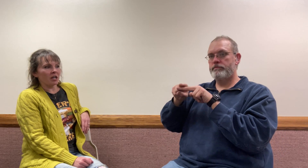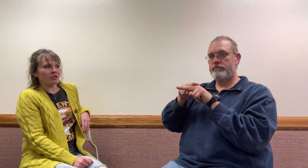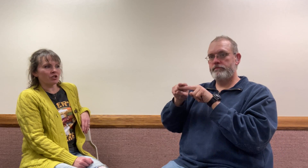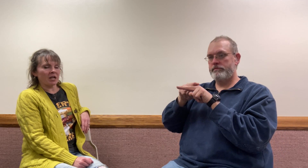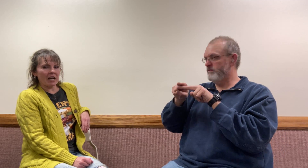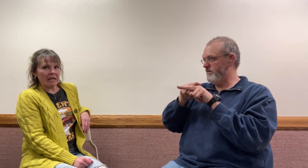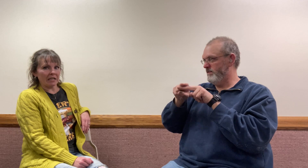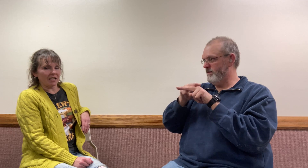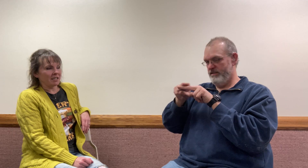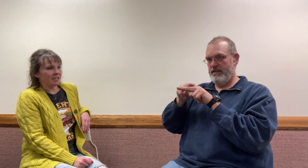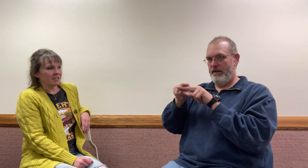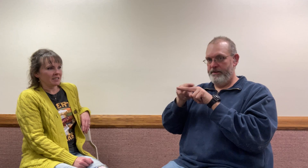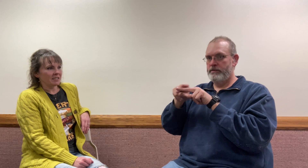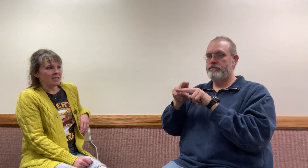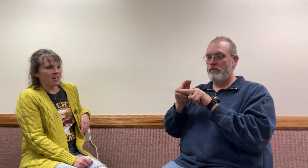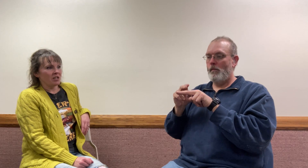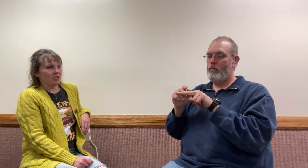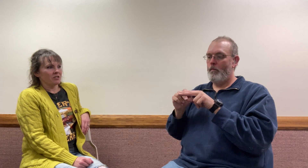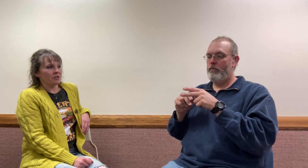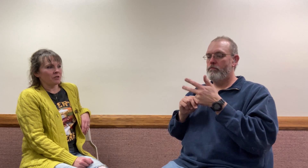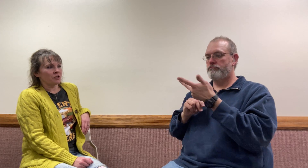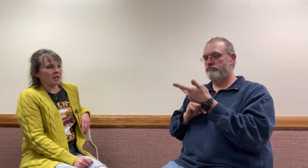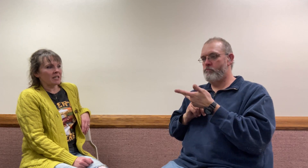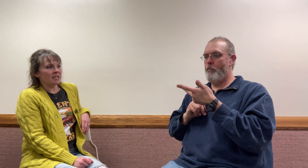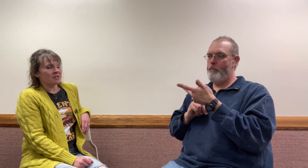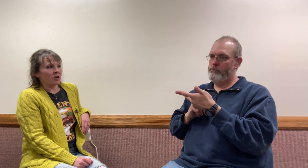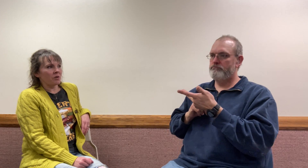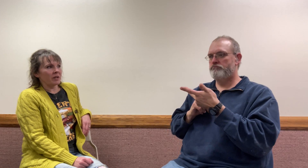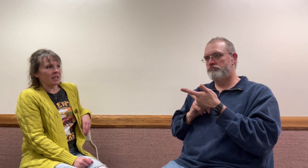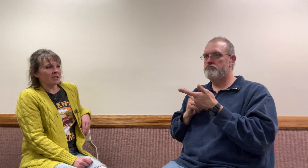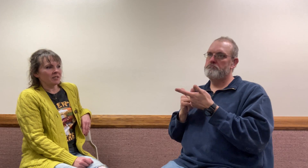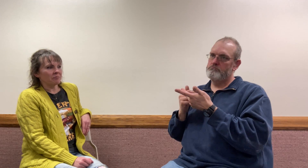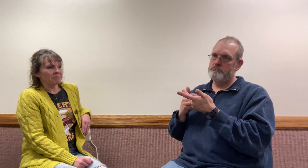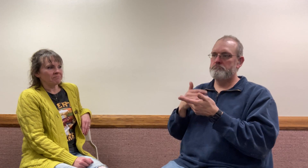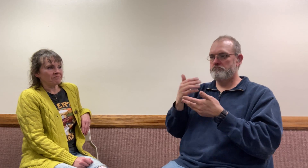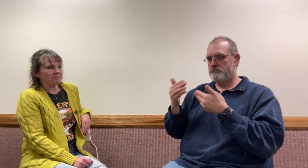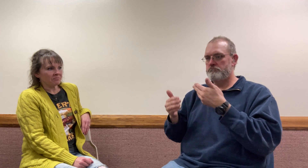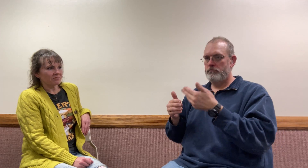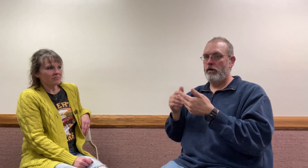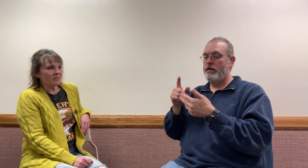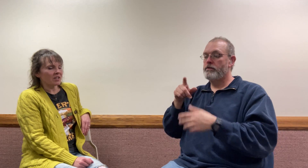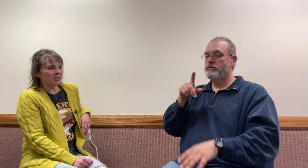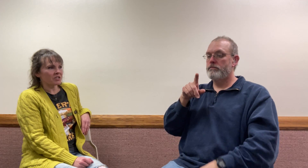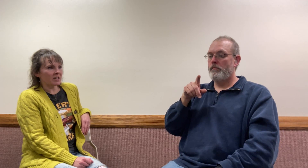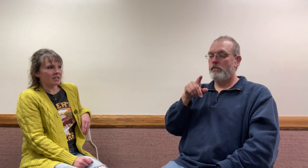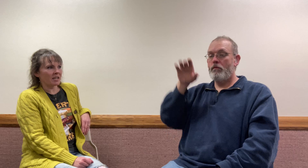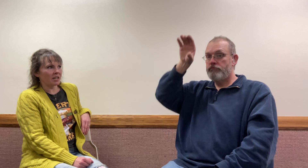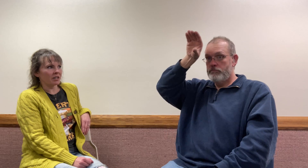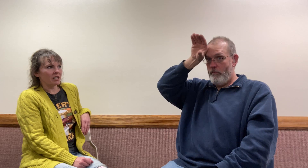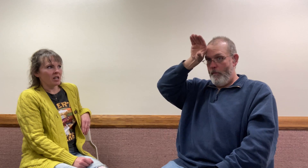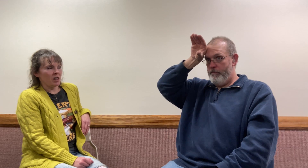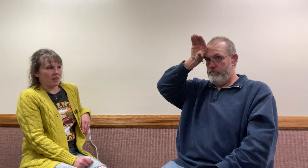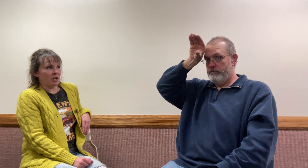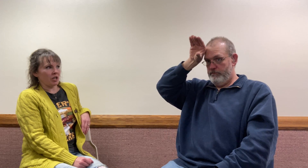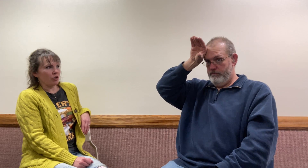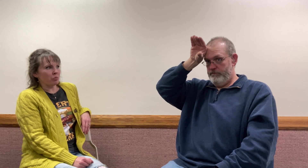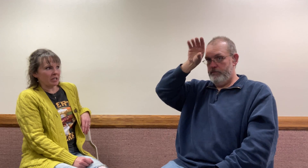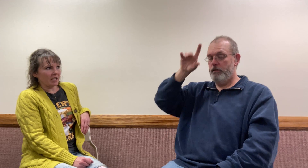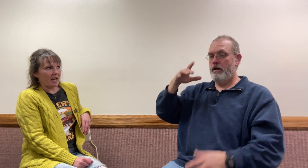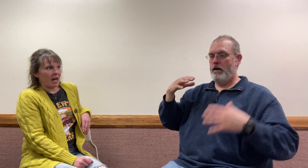a train. So the train gets going, and they're sitting there. The Cuban